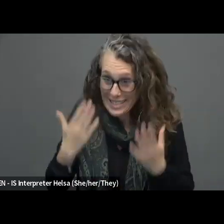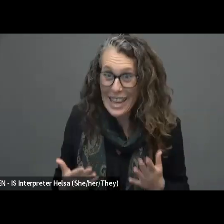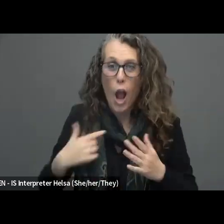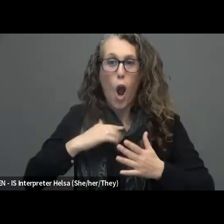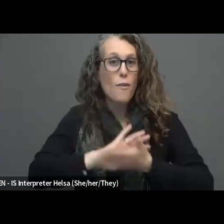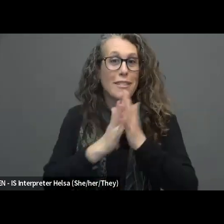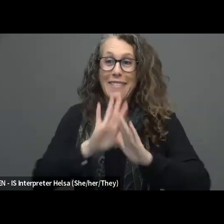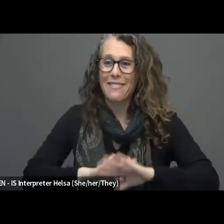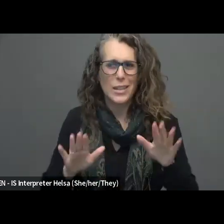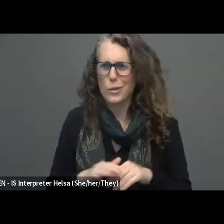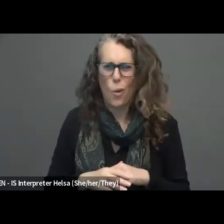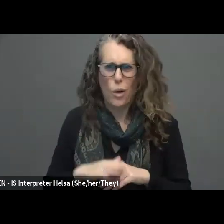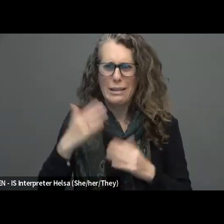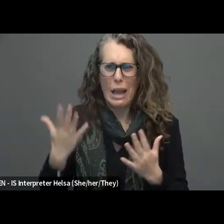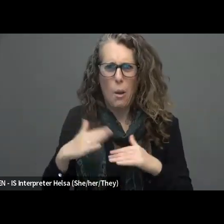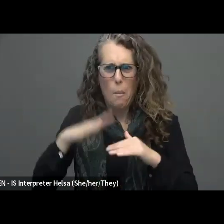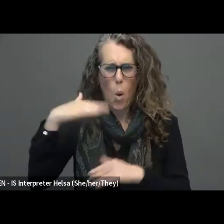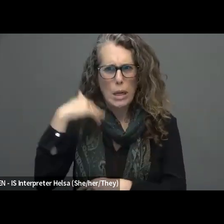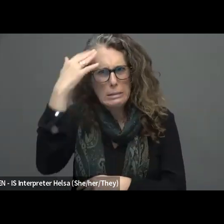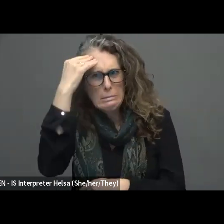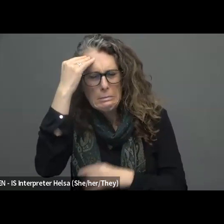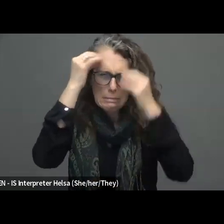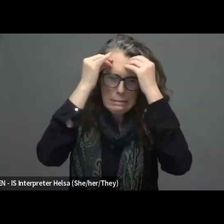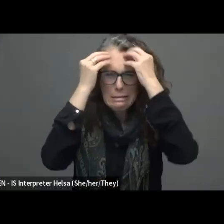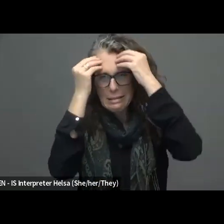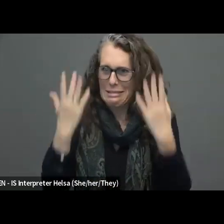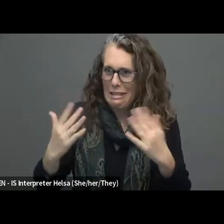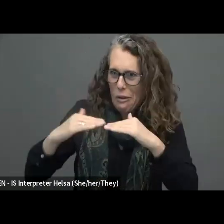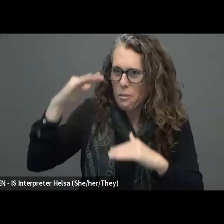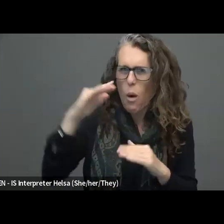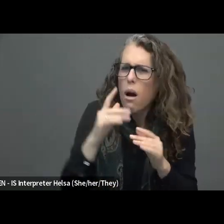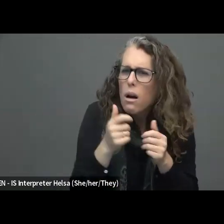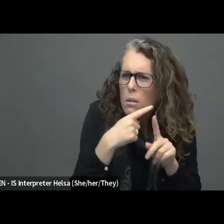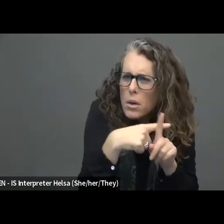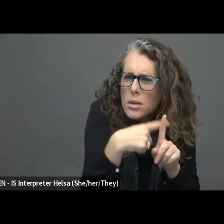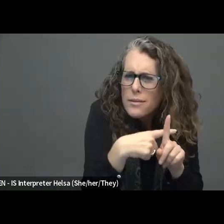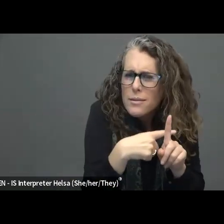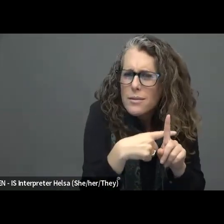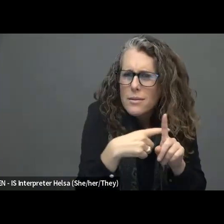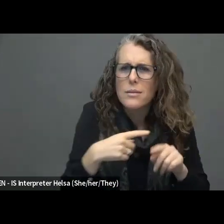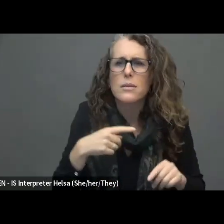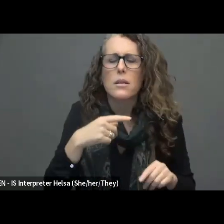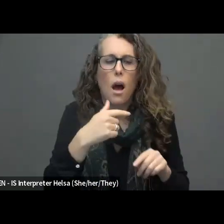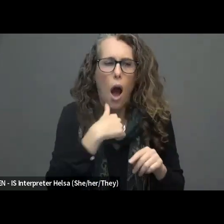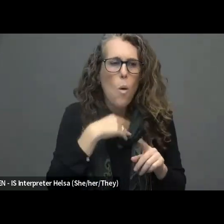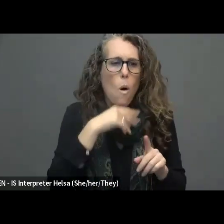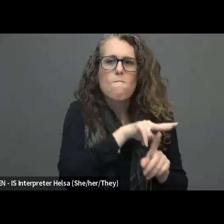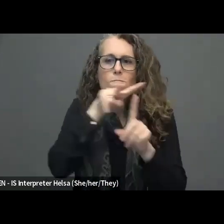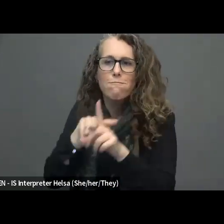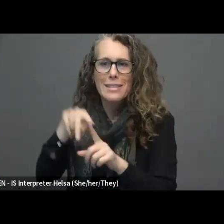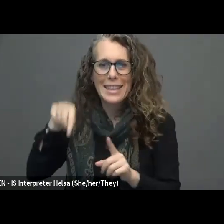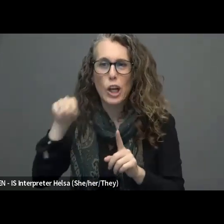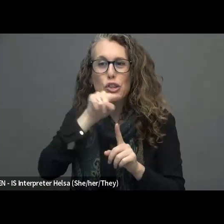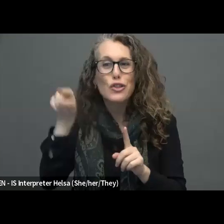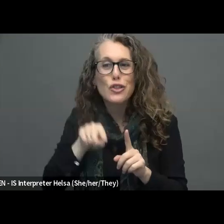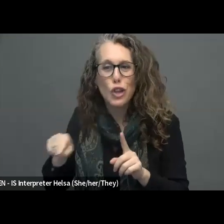normal, right? But I'm really looking forward to use it also with our interpreting students here in Zurich, to use this